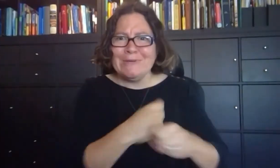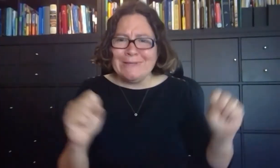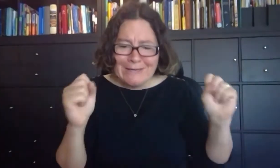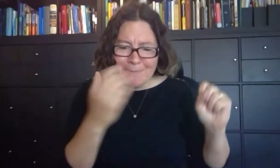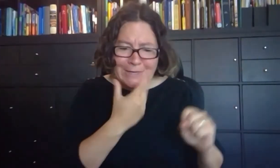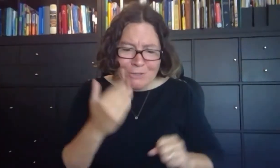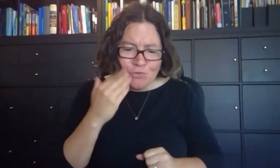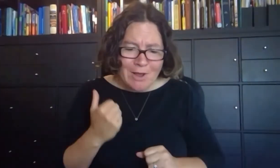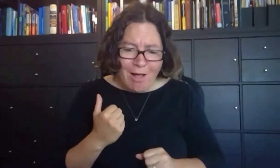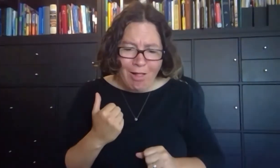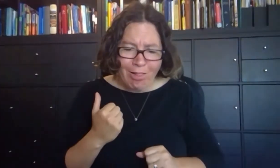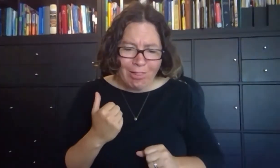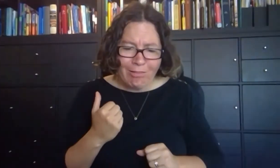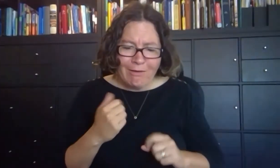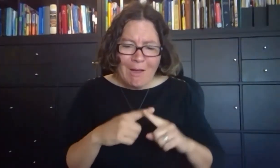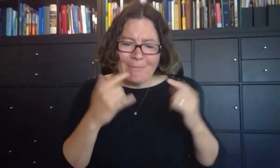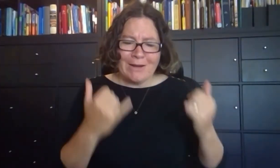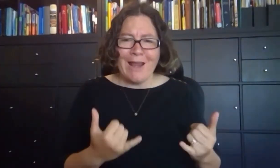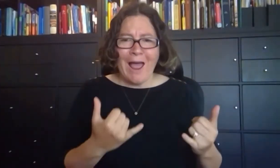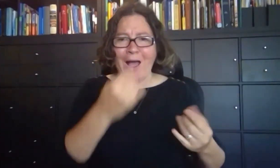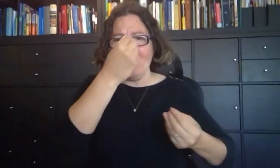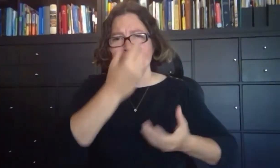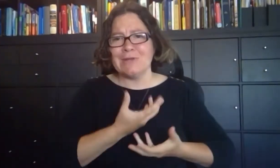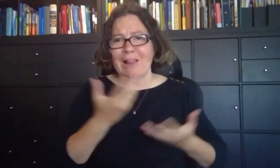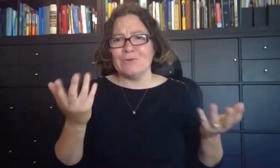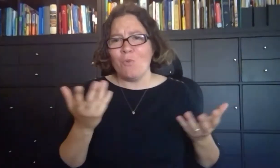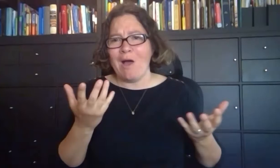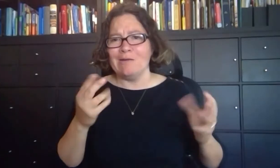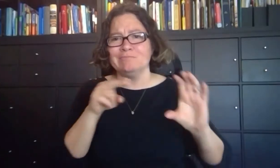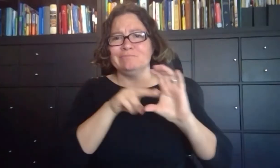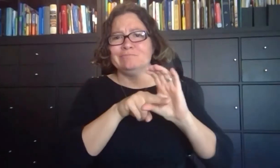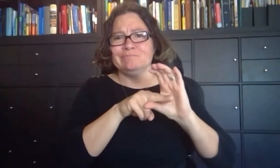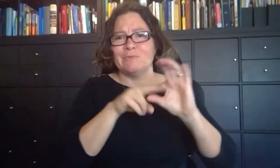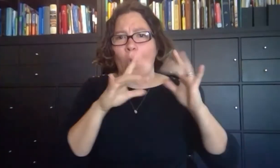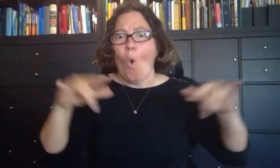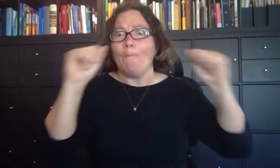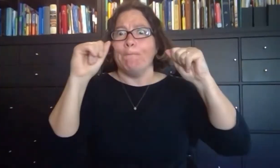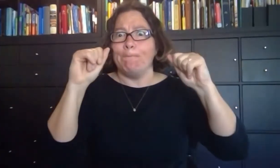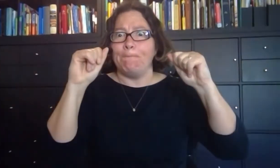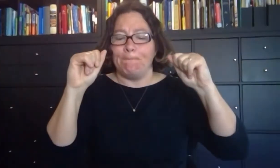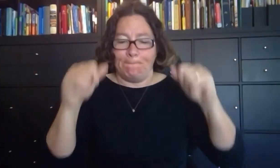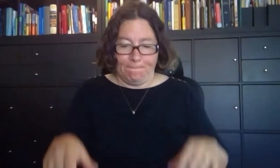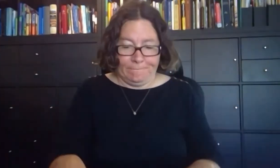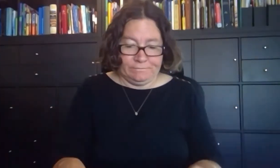had hoped he was the one to redeem Israel. And now they tell us his tomb is empty.